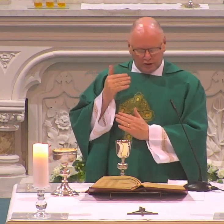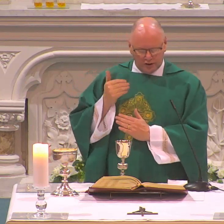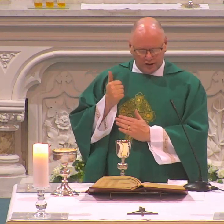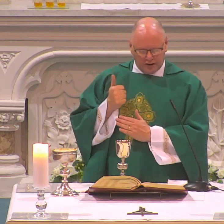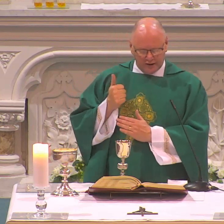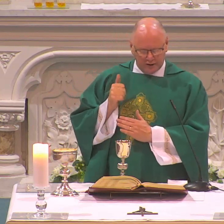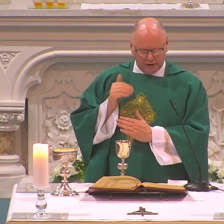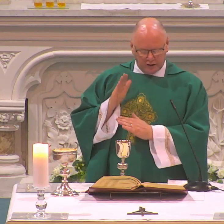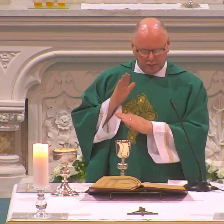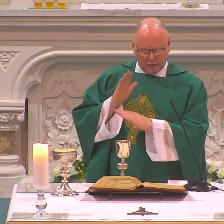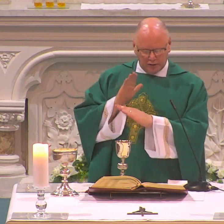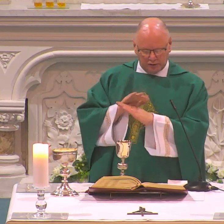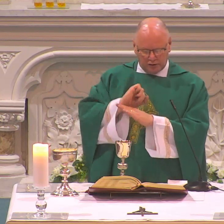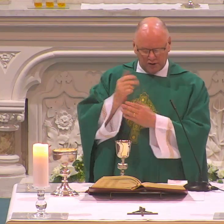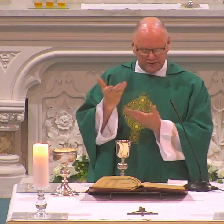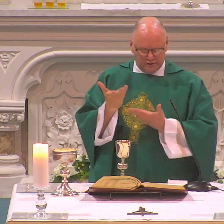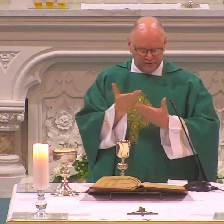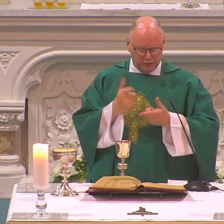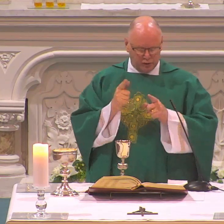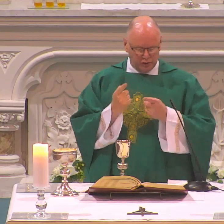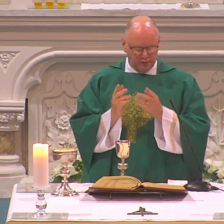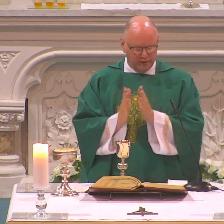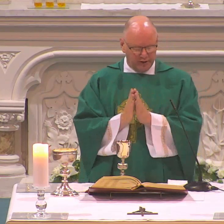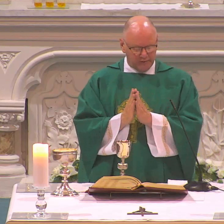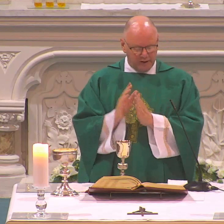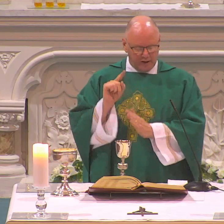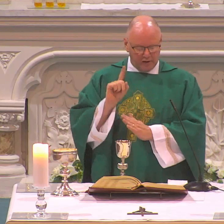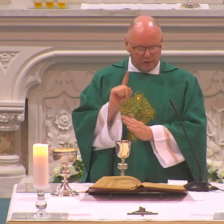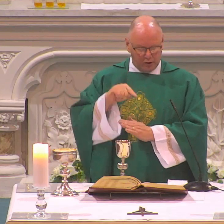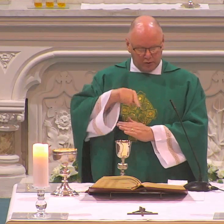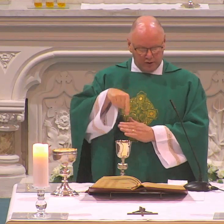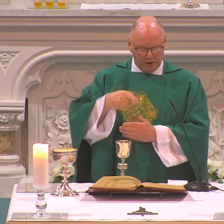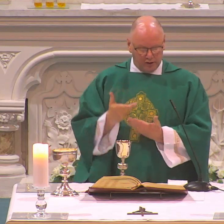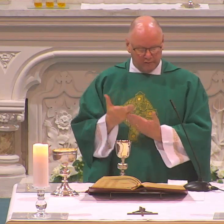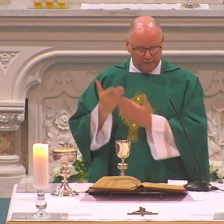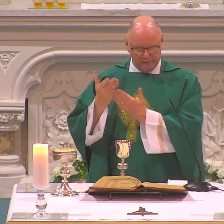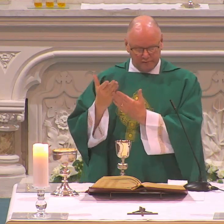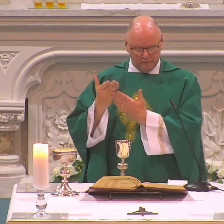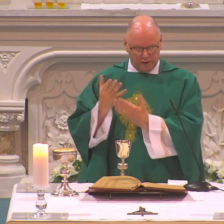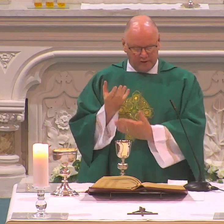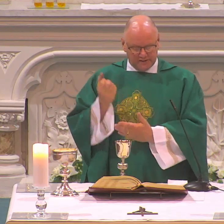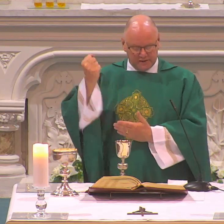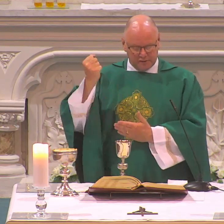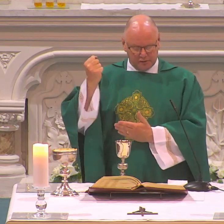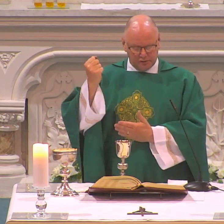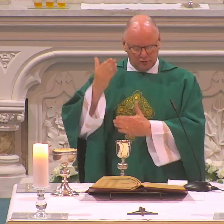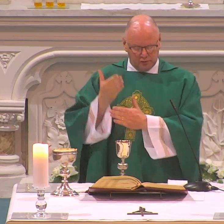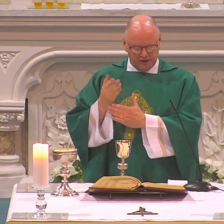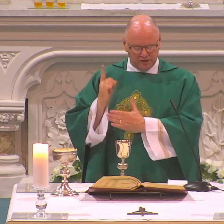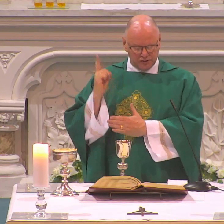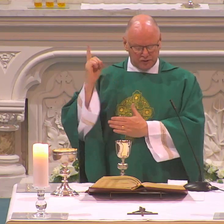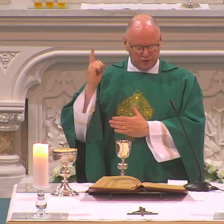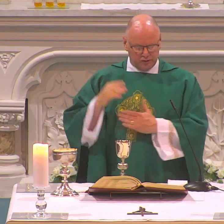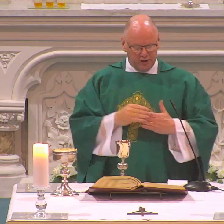Look kindly upon our service. O Lord, we pray that what we offer may be acceptable